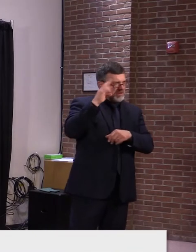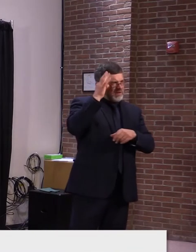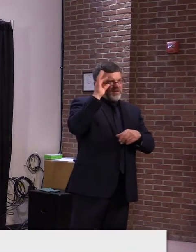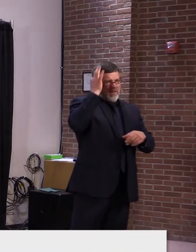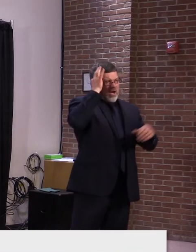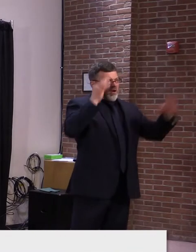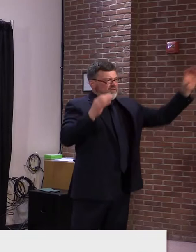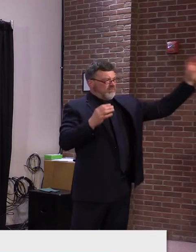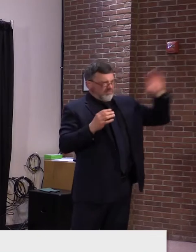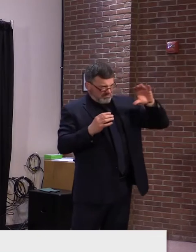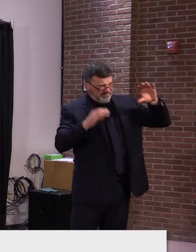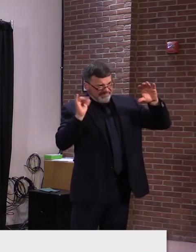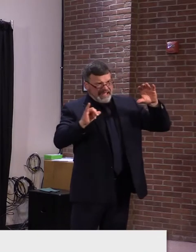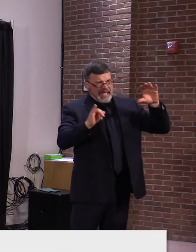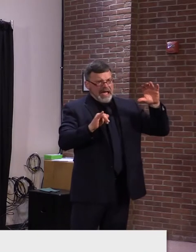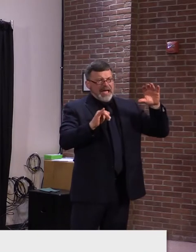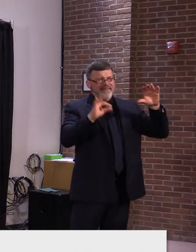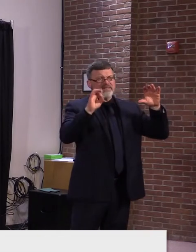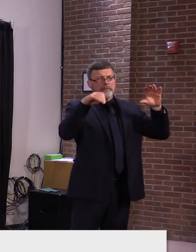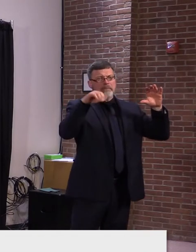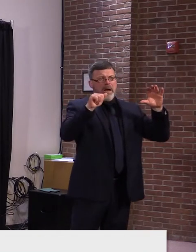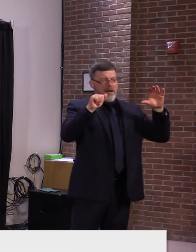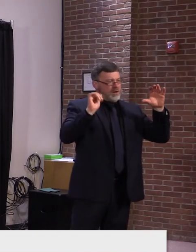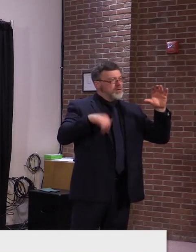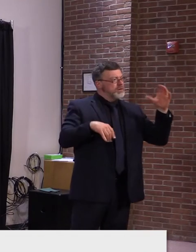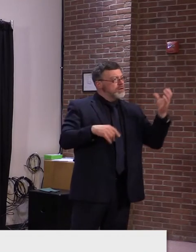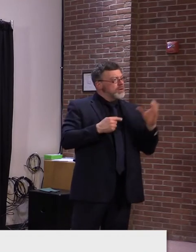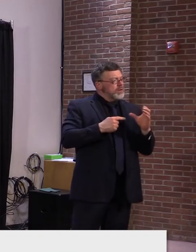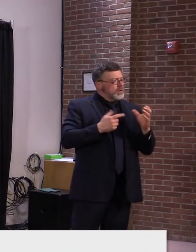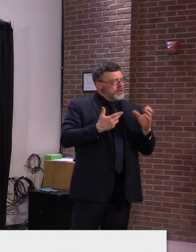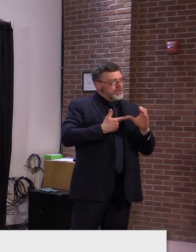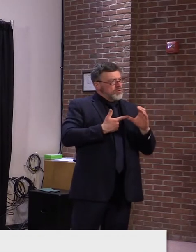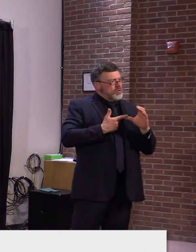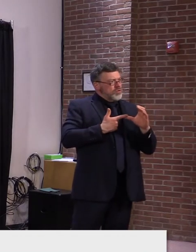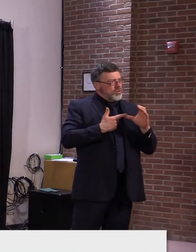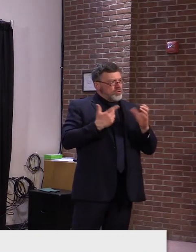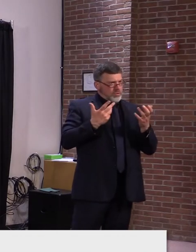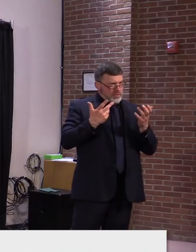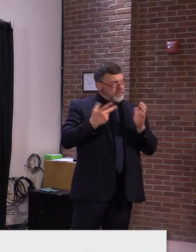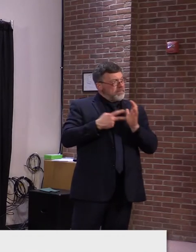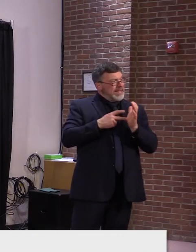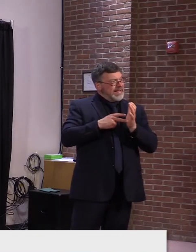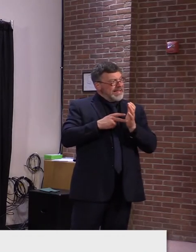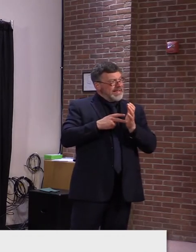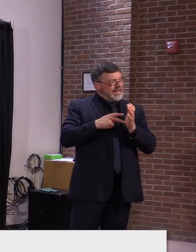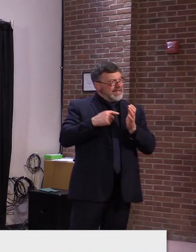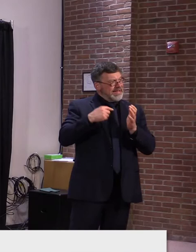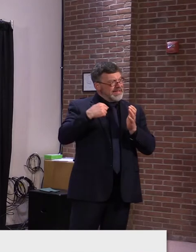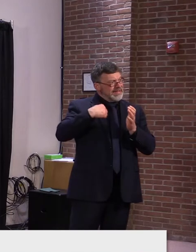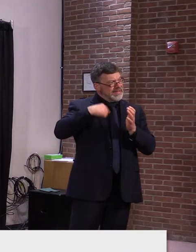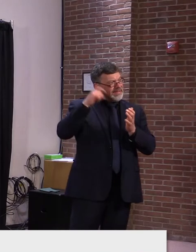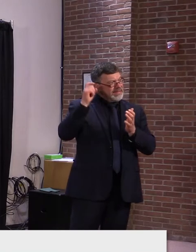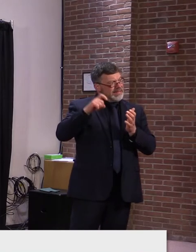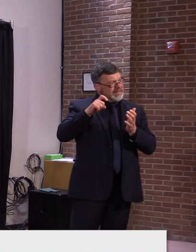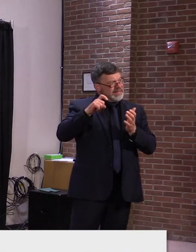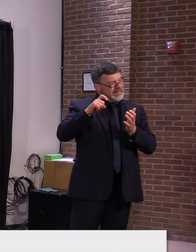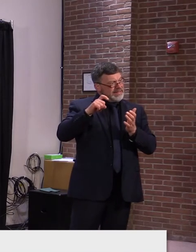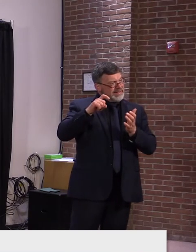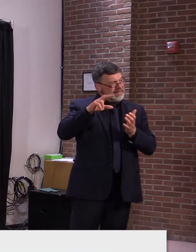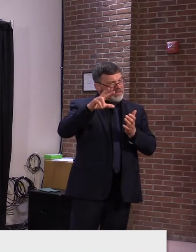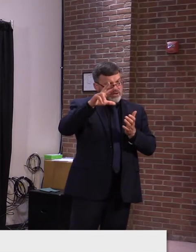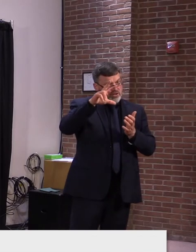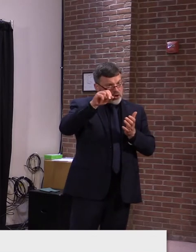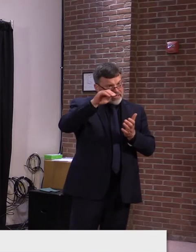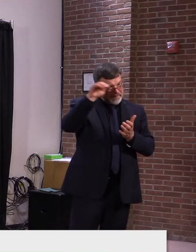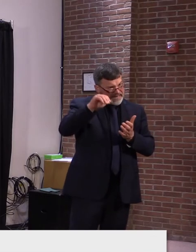assistance. And now it's my understanding Vermont is having to give back, I think it's in their neighborhood of $30 million